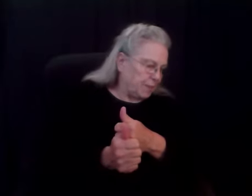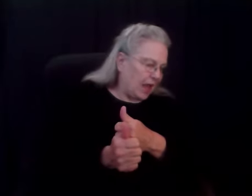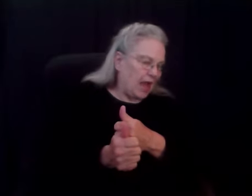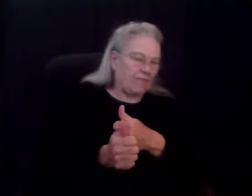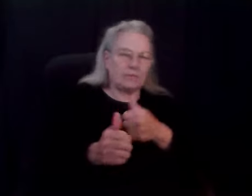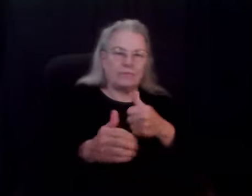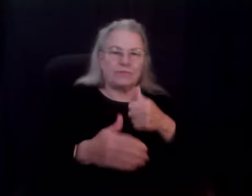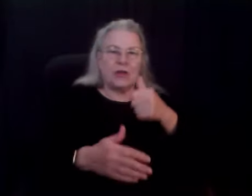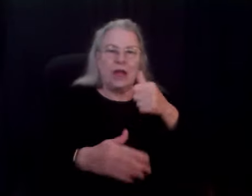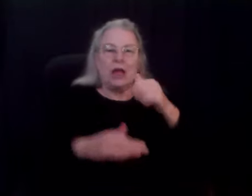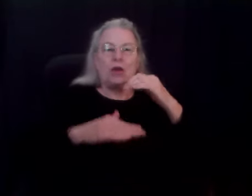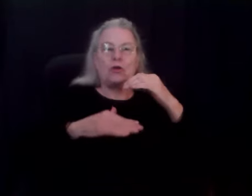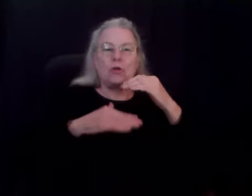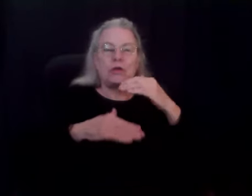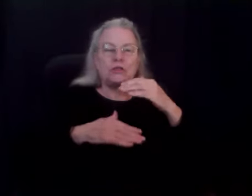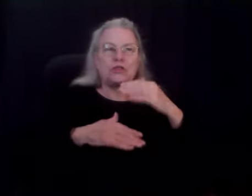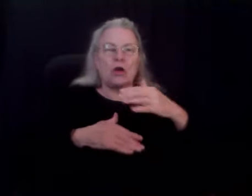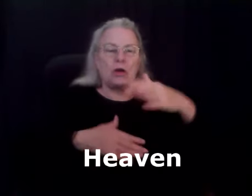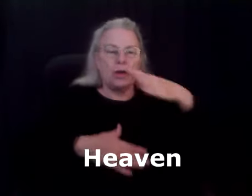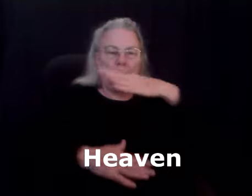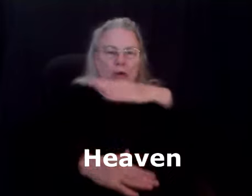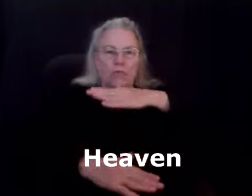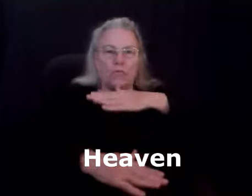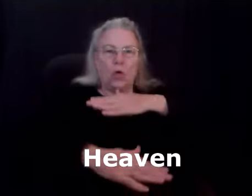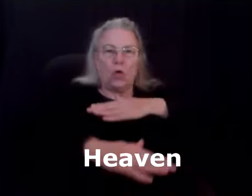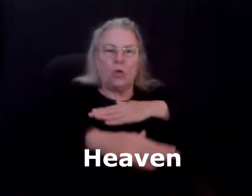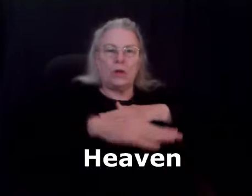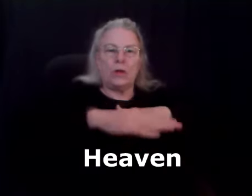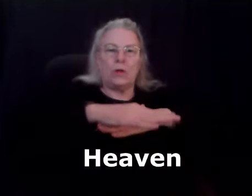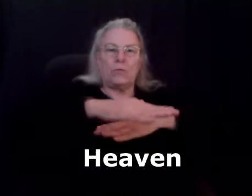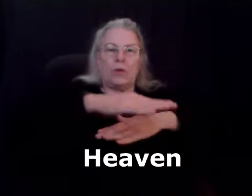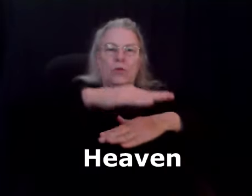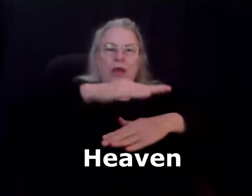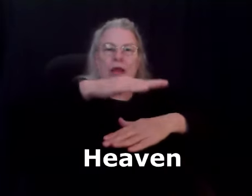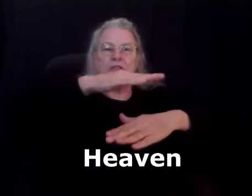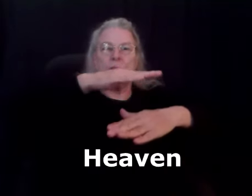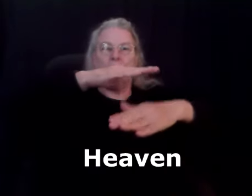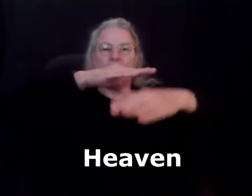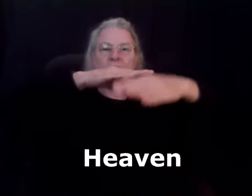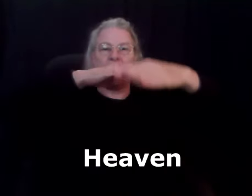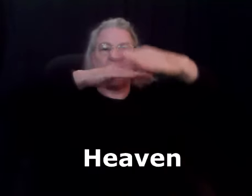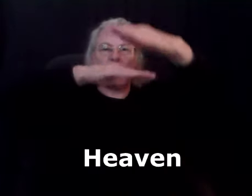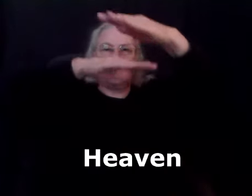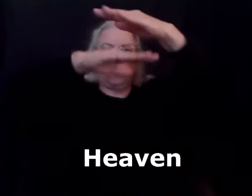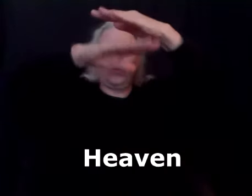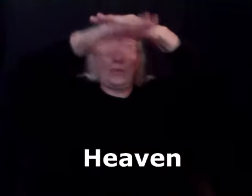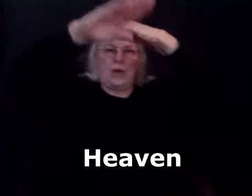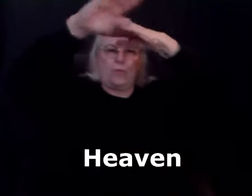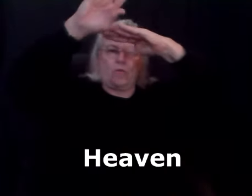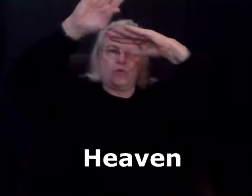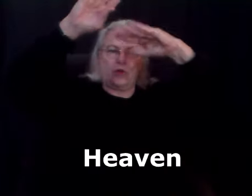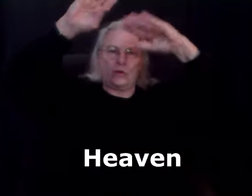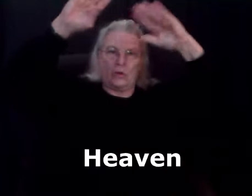Heaven. You're going to start and roll both hands, palms down, roll them up over your